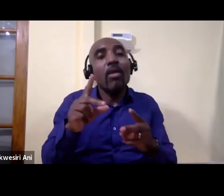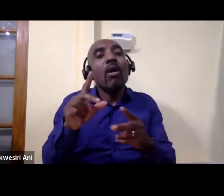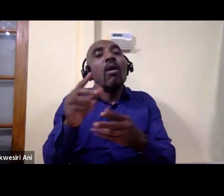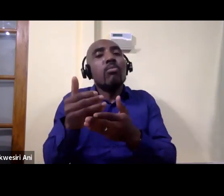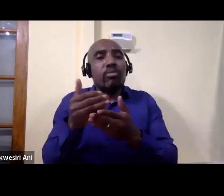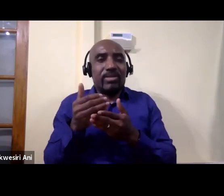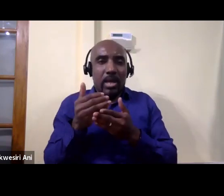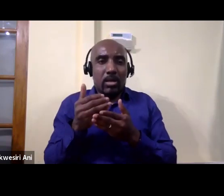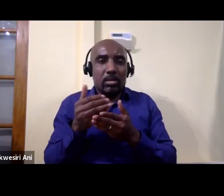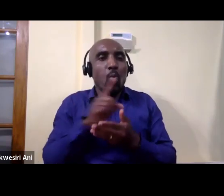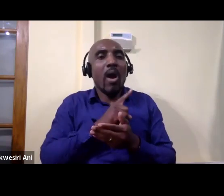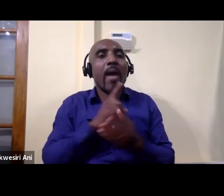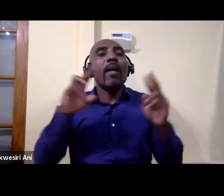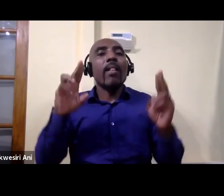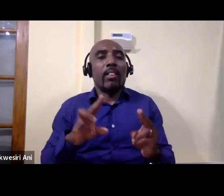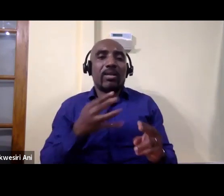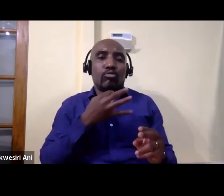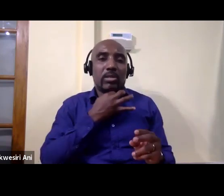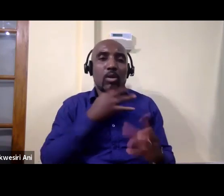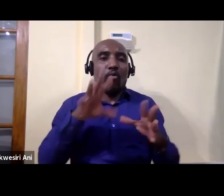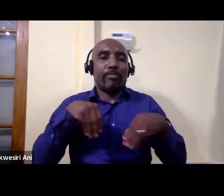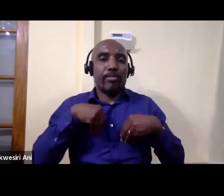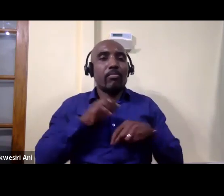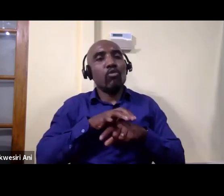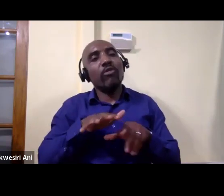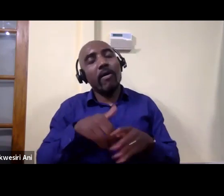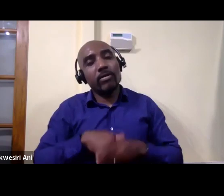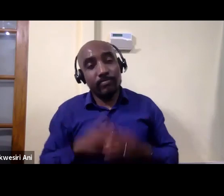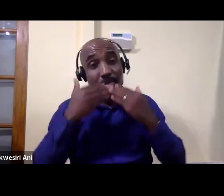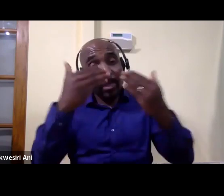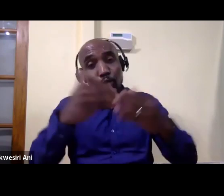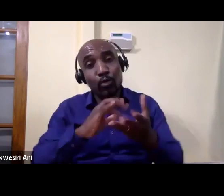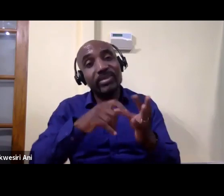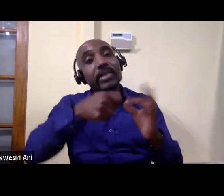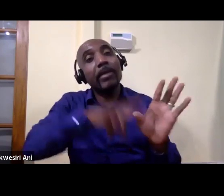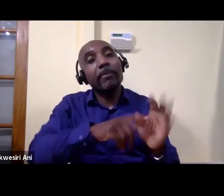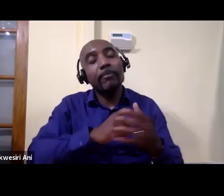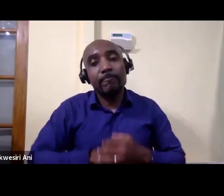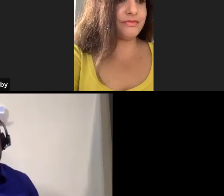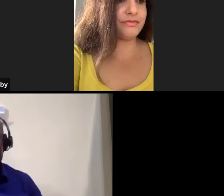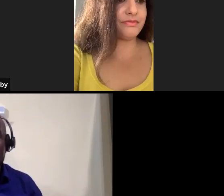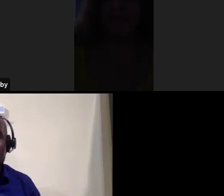risk of acquiring infection. Thank you very much, Sabi.